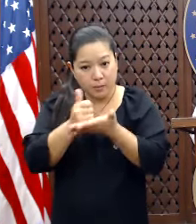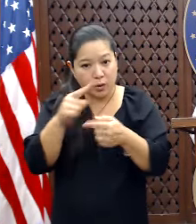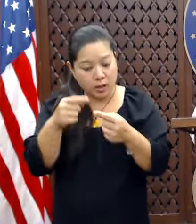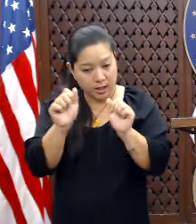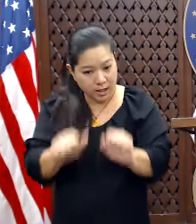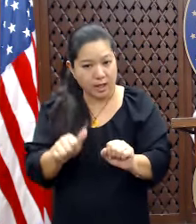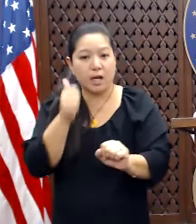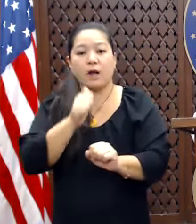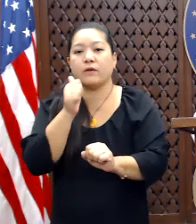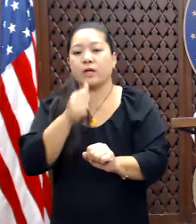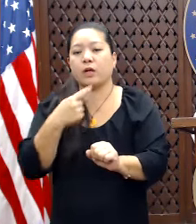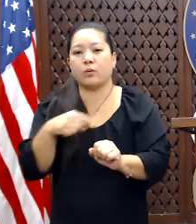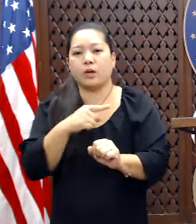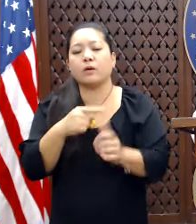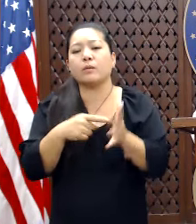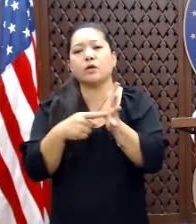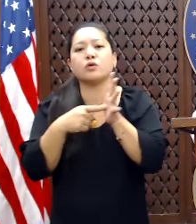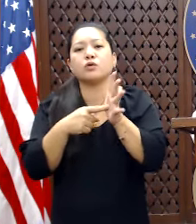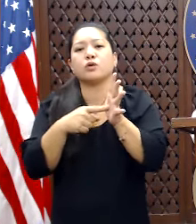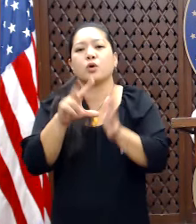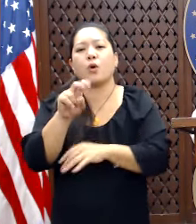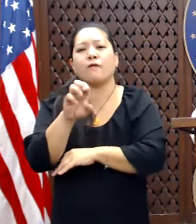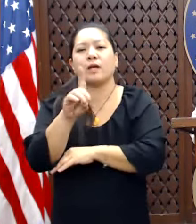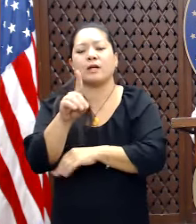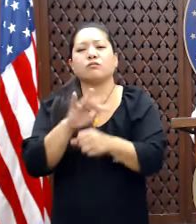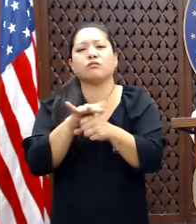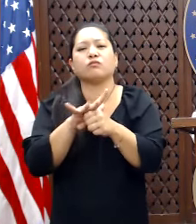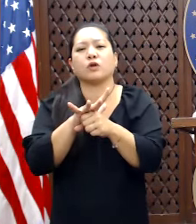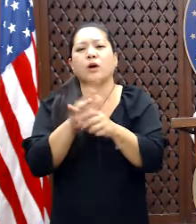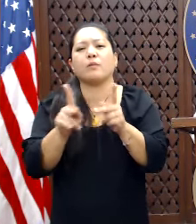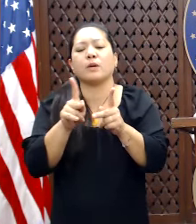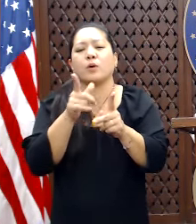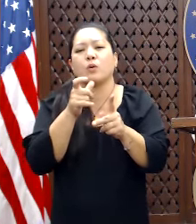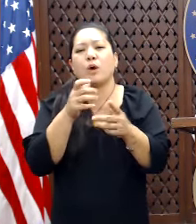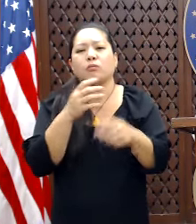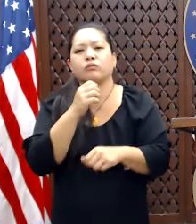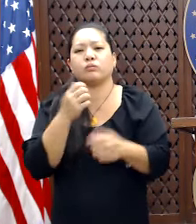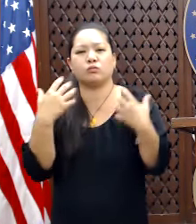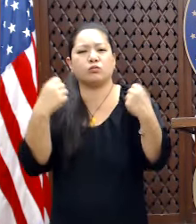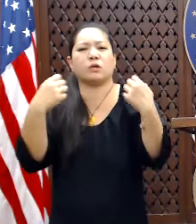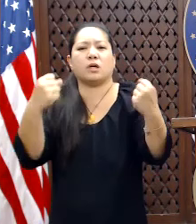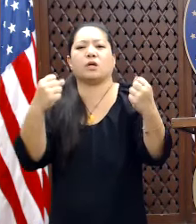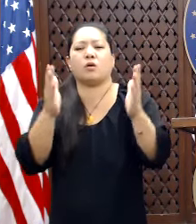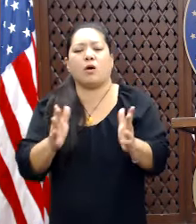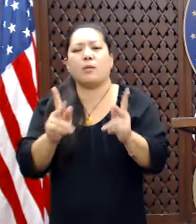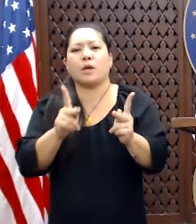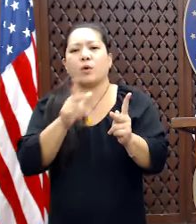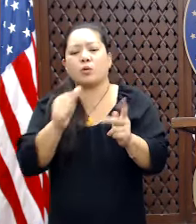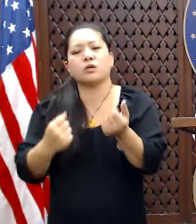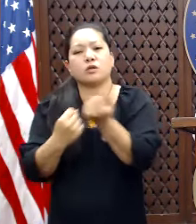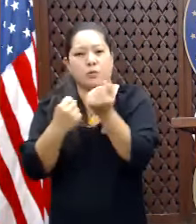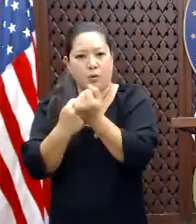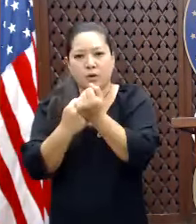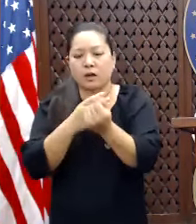Every day, we will be featuring COVID heroes, people who are going out of their way to support our frontliners and